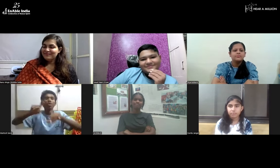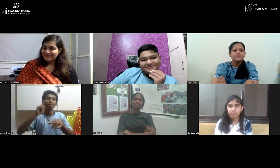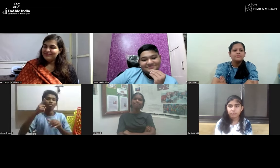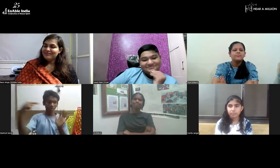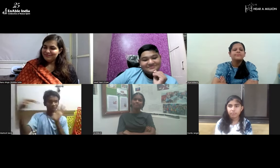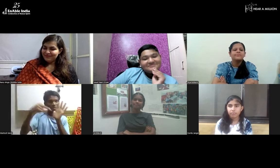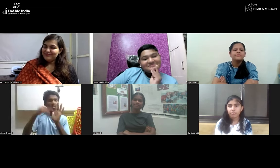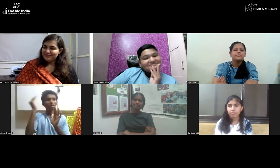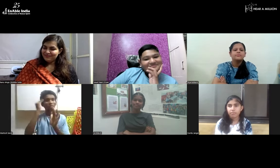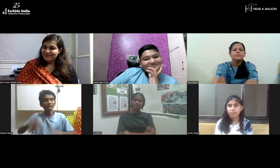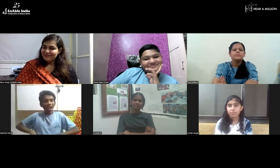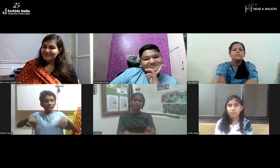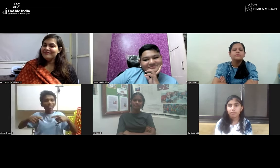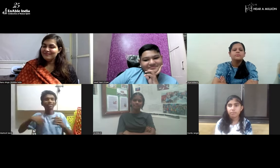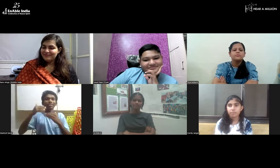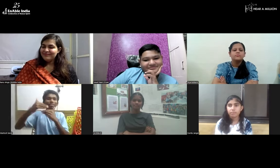So Ria.